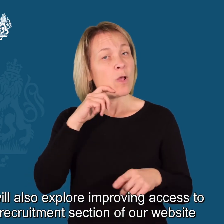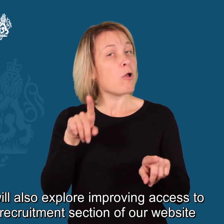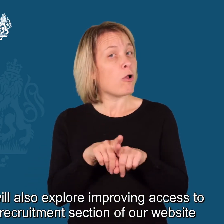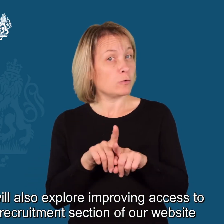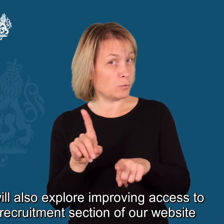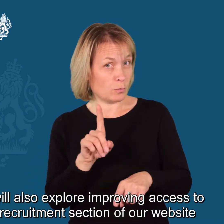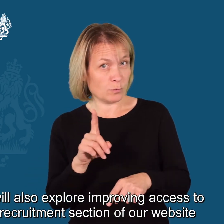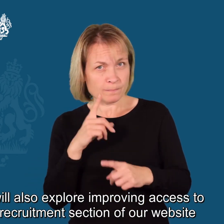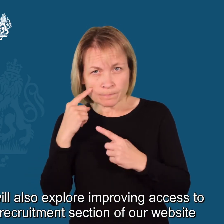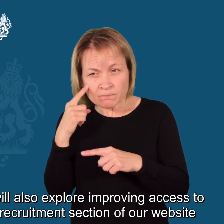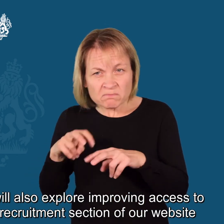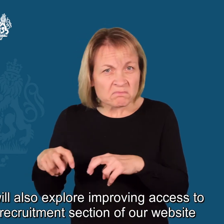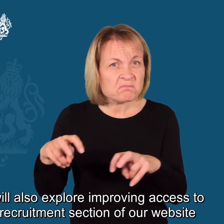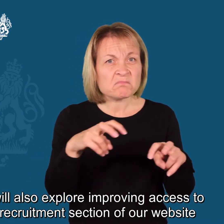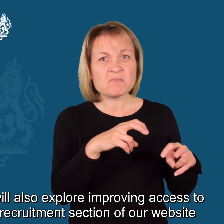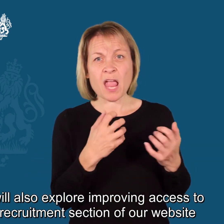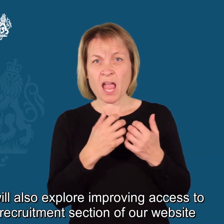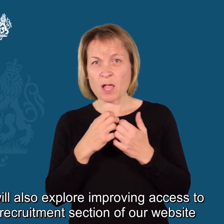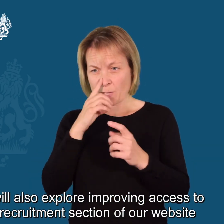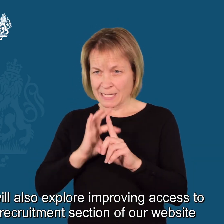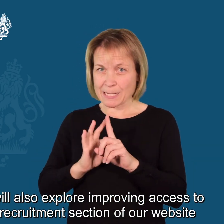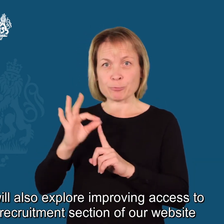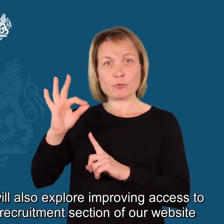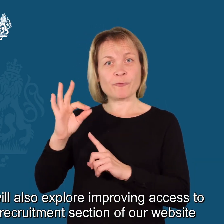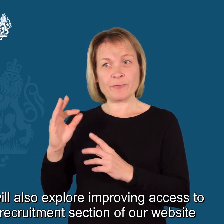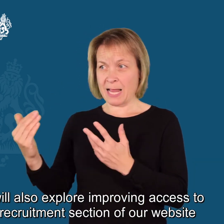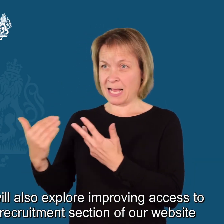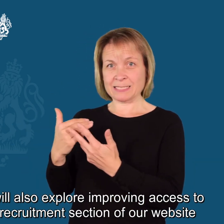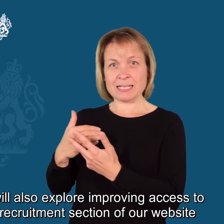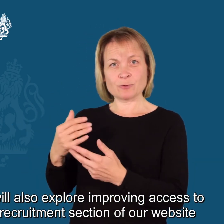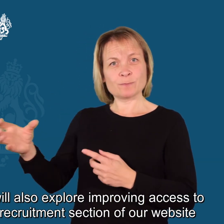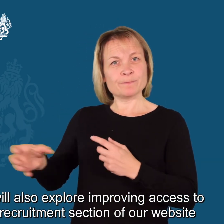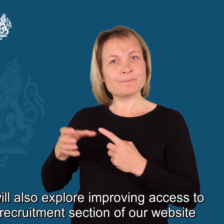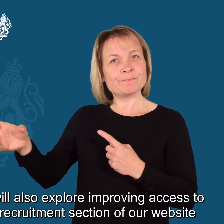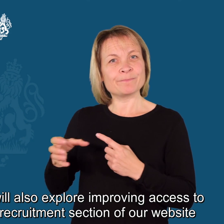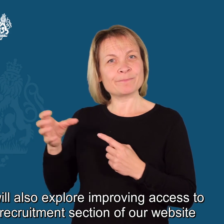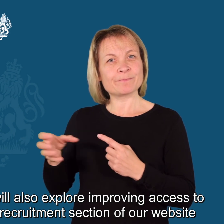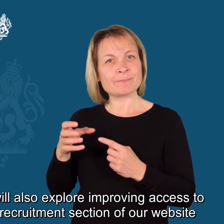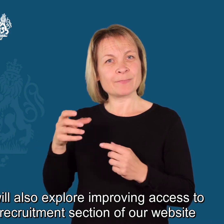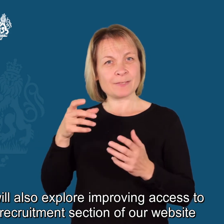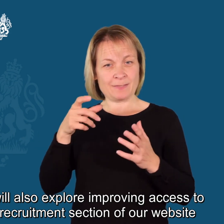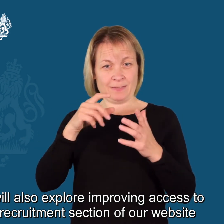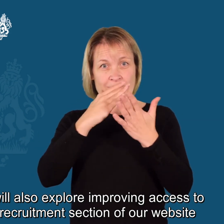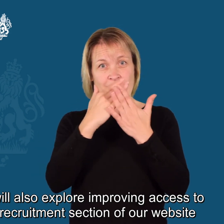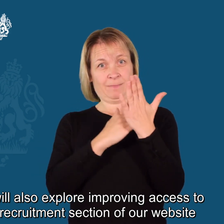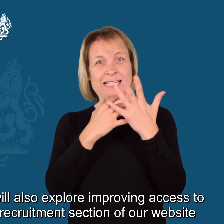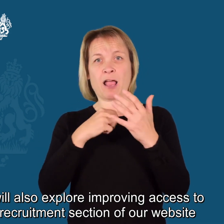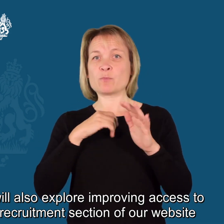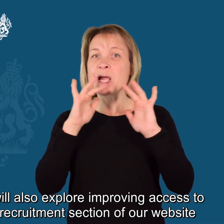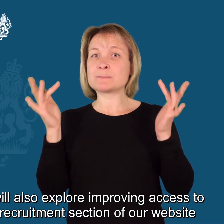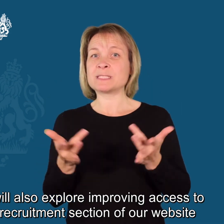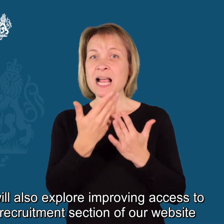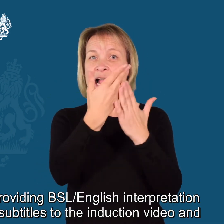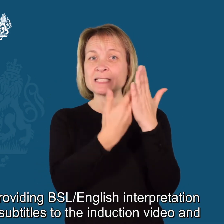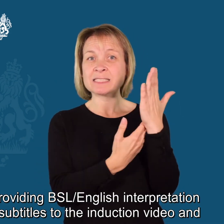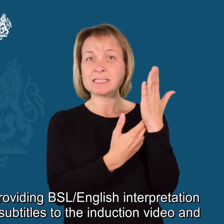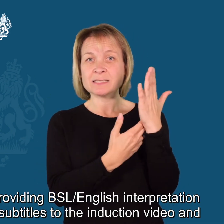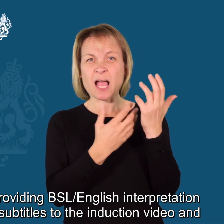We will also explore improving access to the recruitment section of our website by providing BSL English interpretation